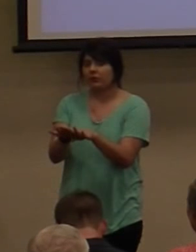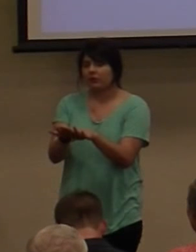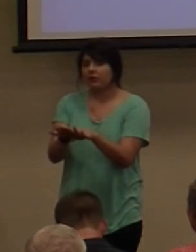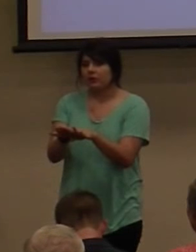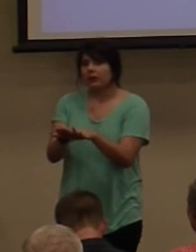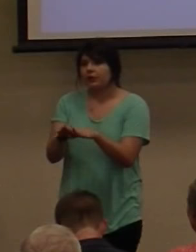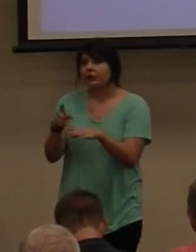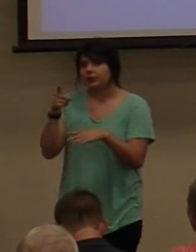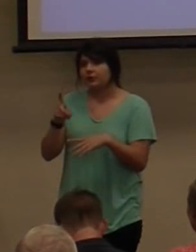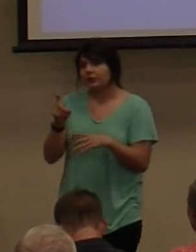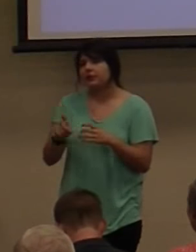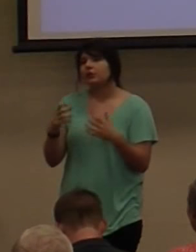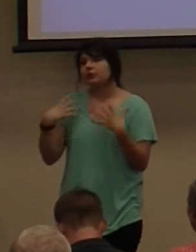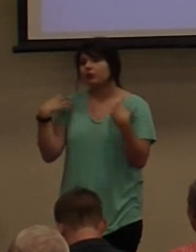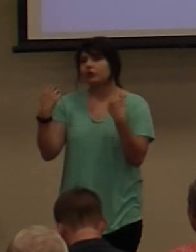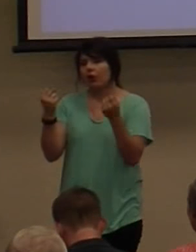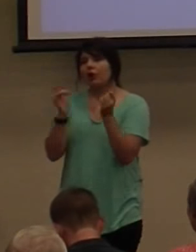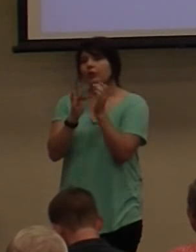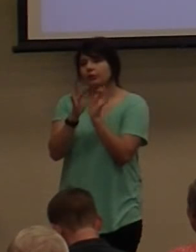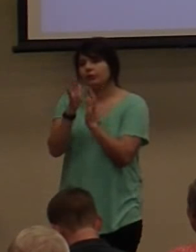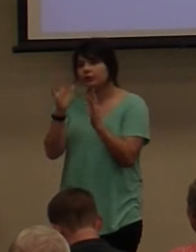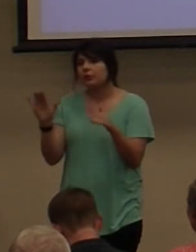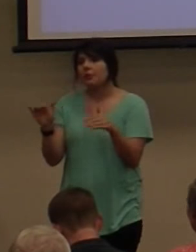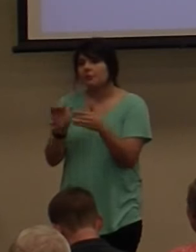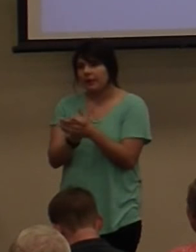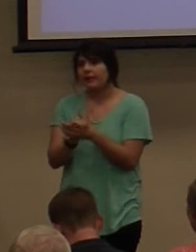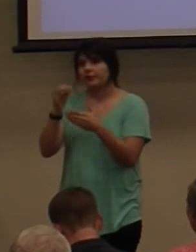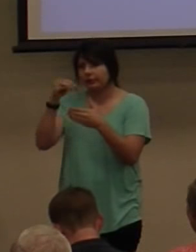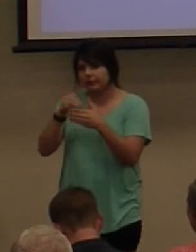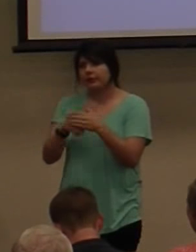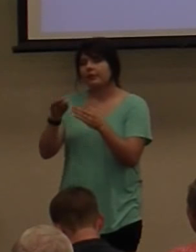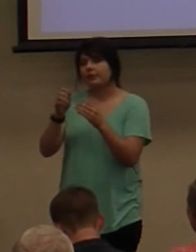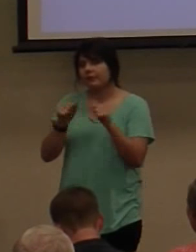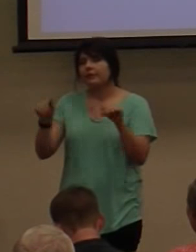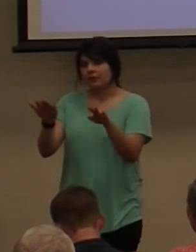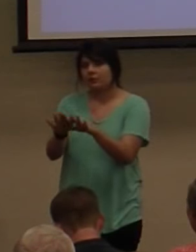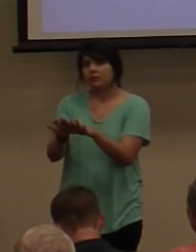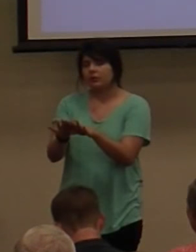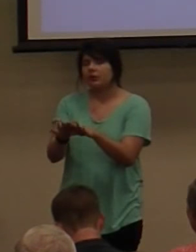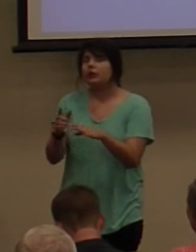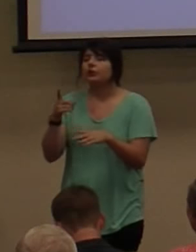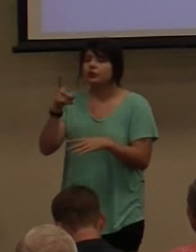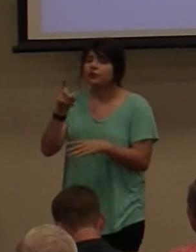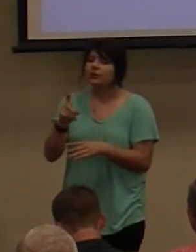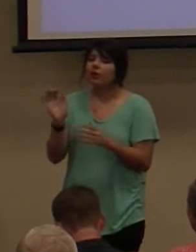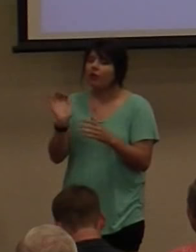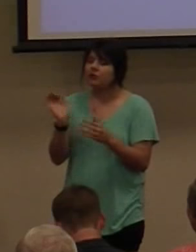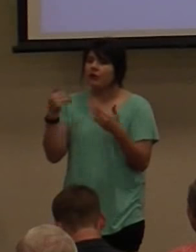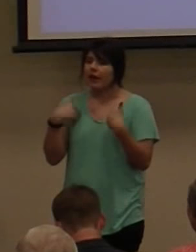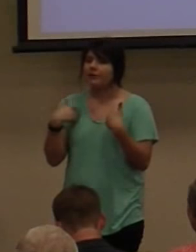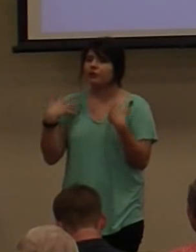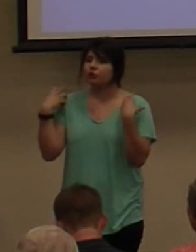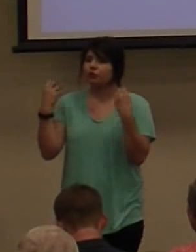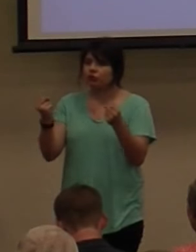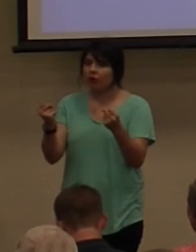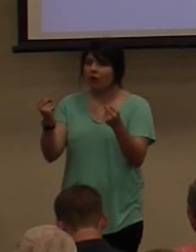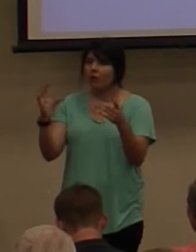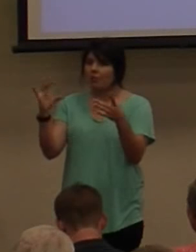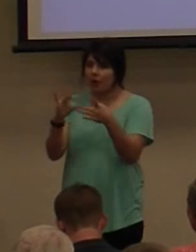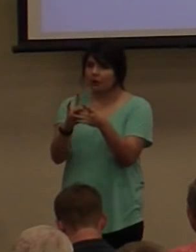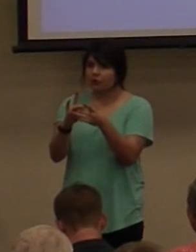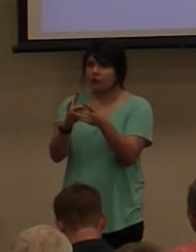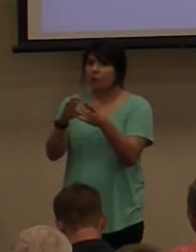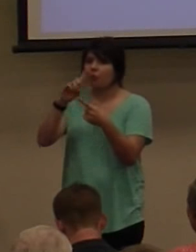through it all. And then there needs to be a strong partnership with supporting churches.